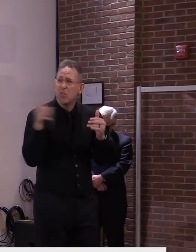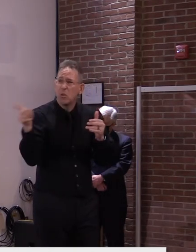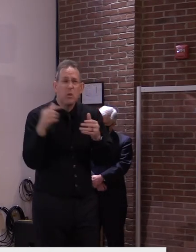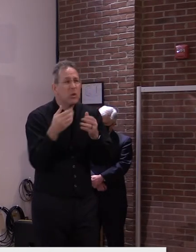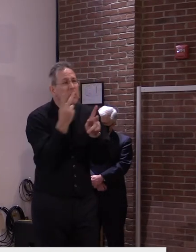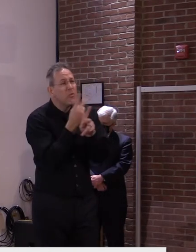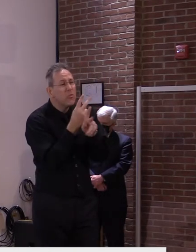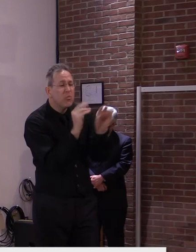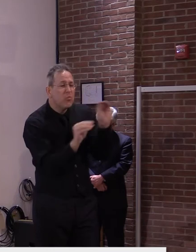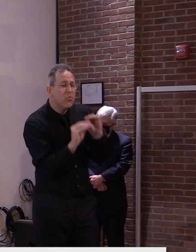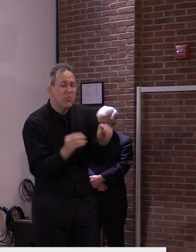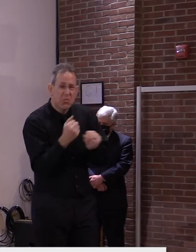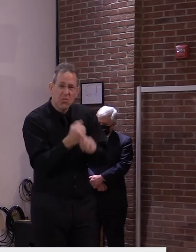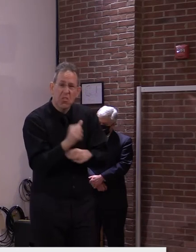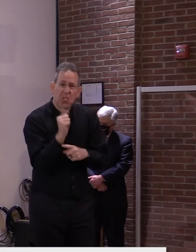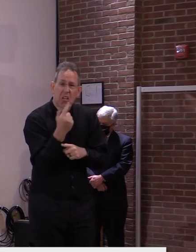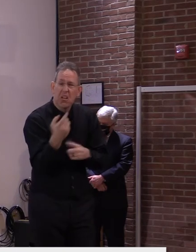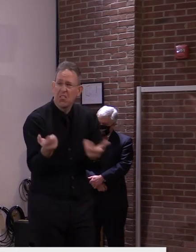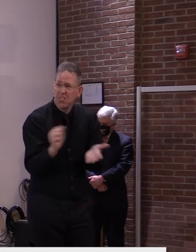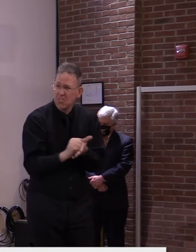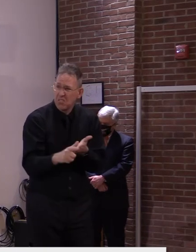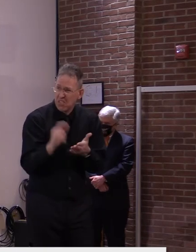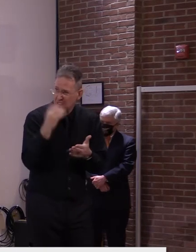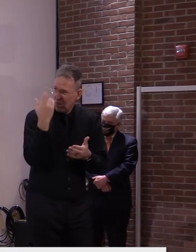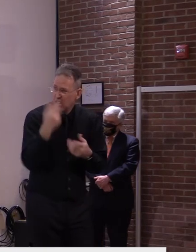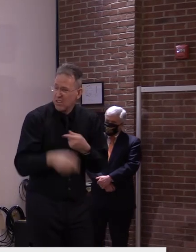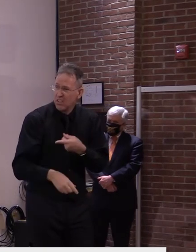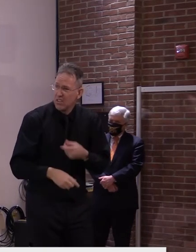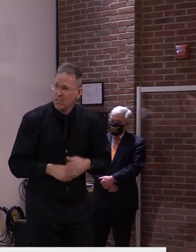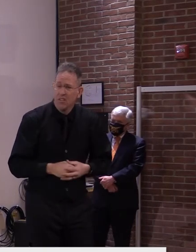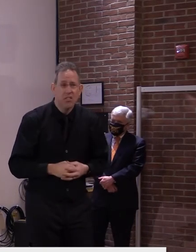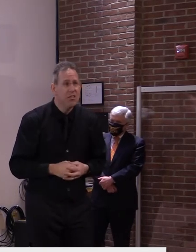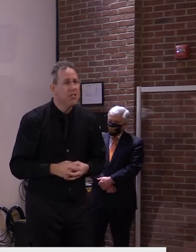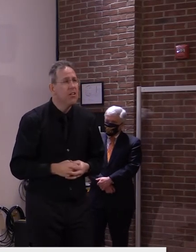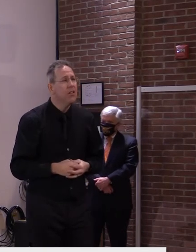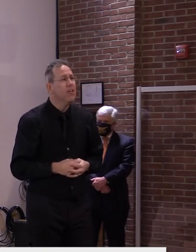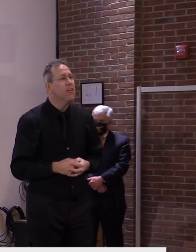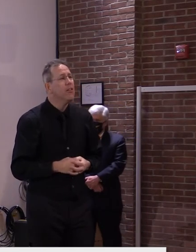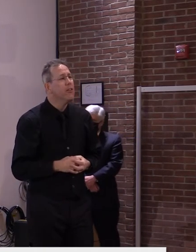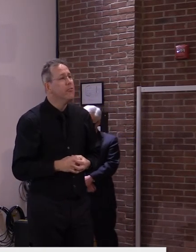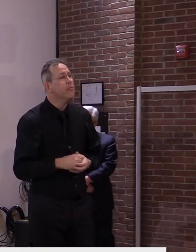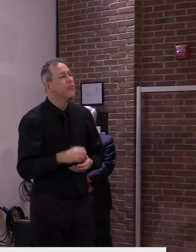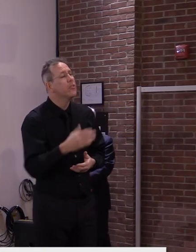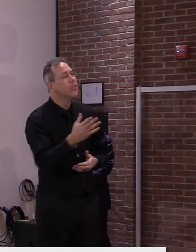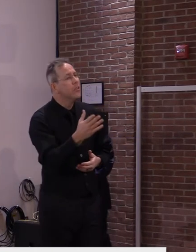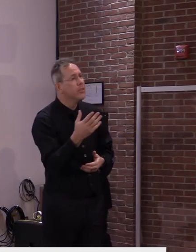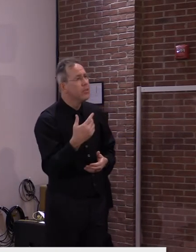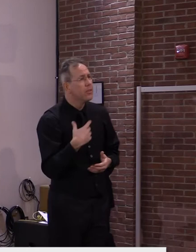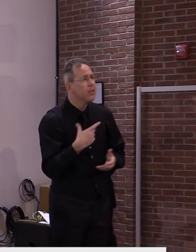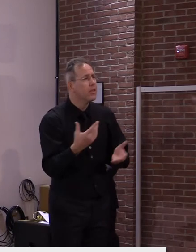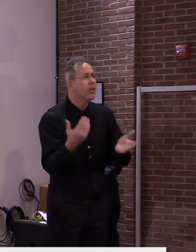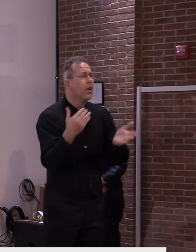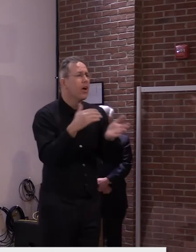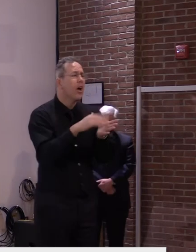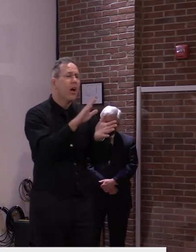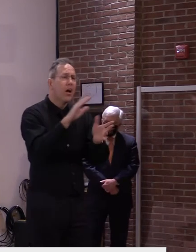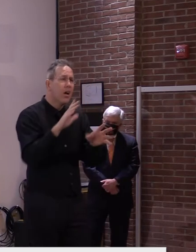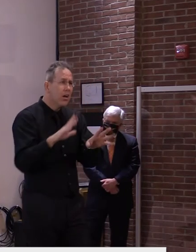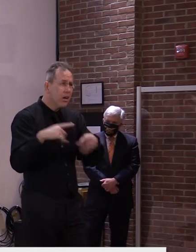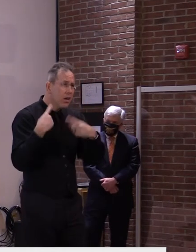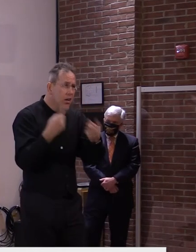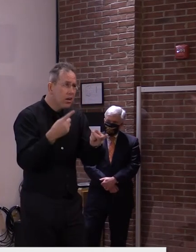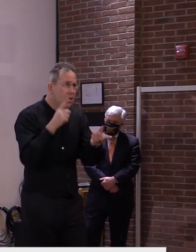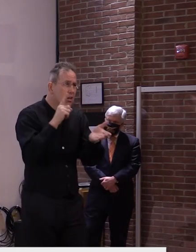but as we saw with the data, it's 90% of the deaths we've seen. We're prioritizing prevention of